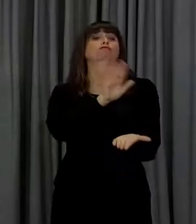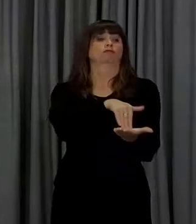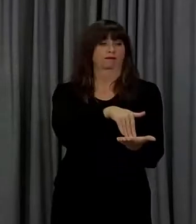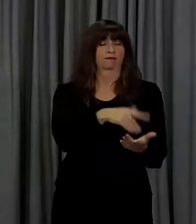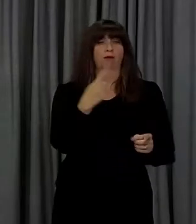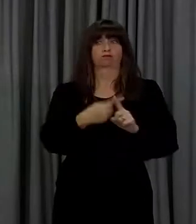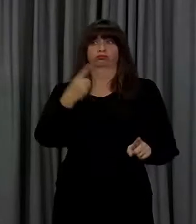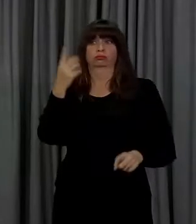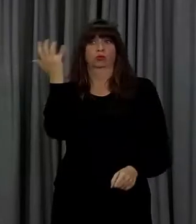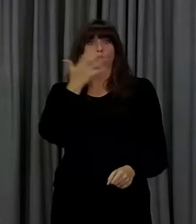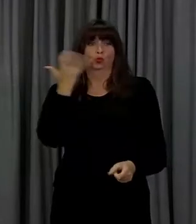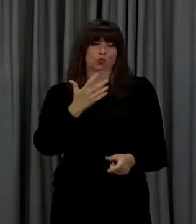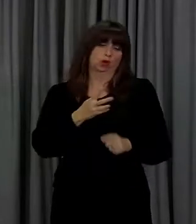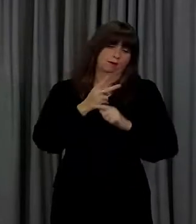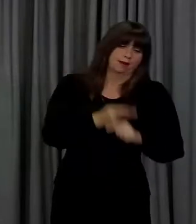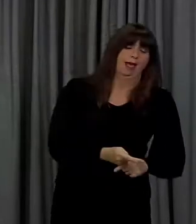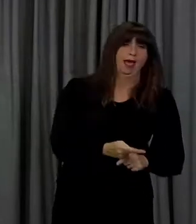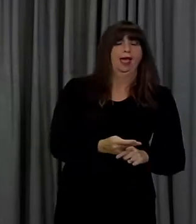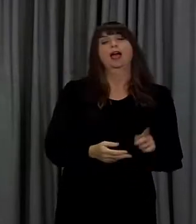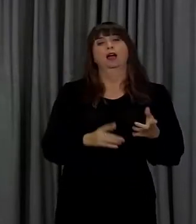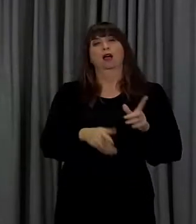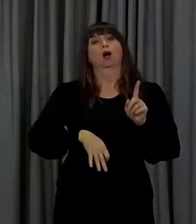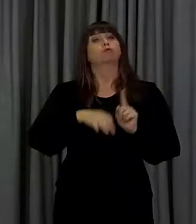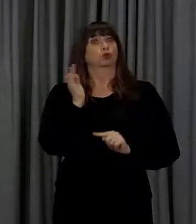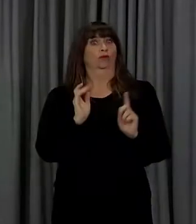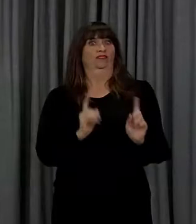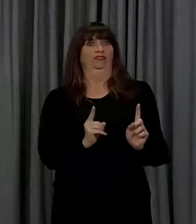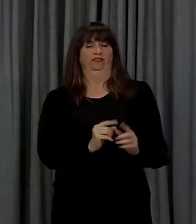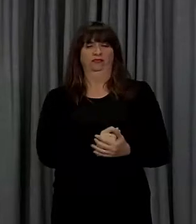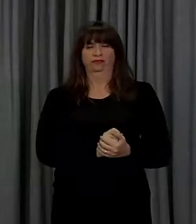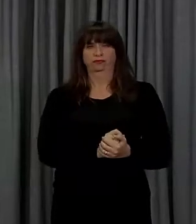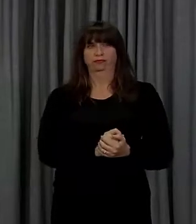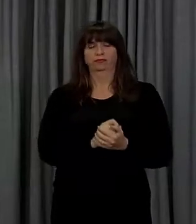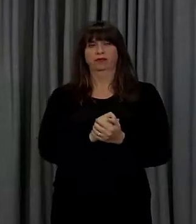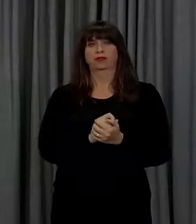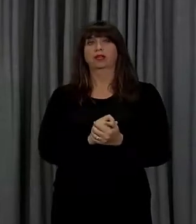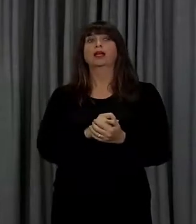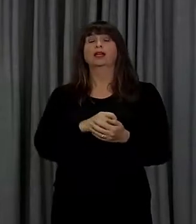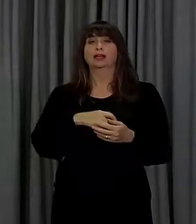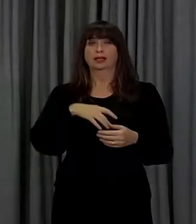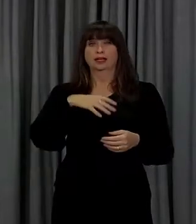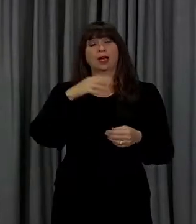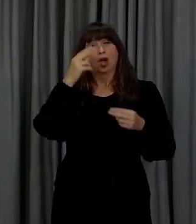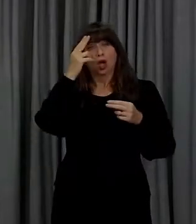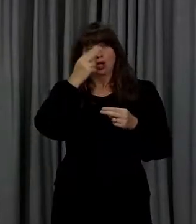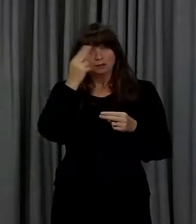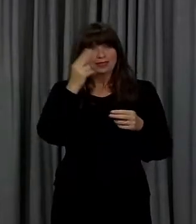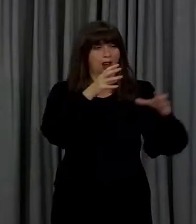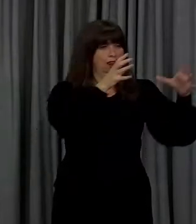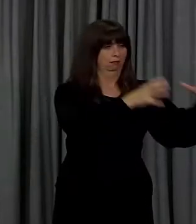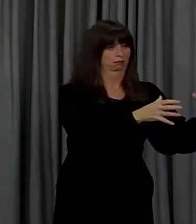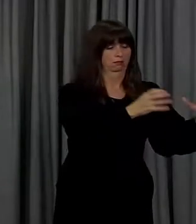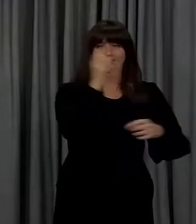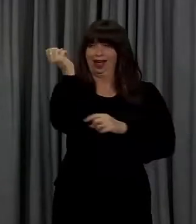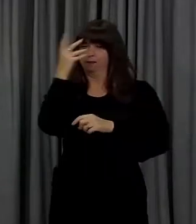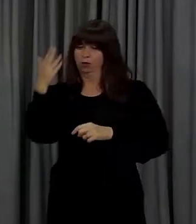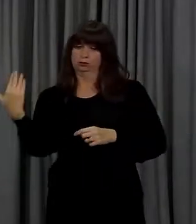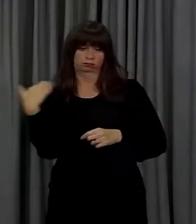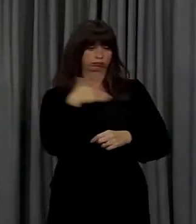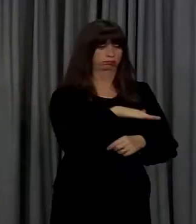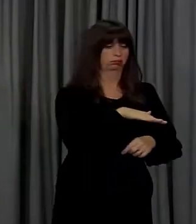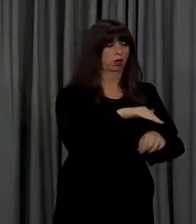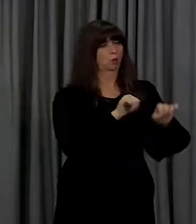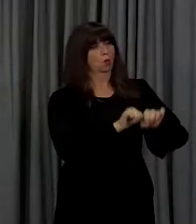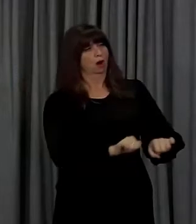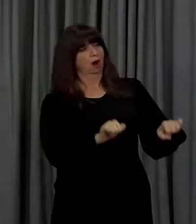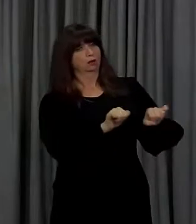in an emergency. We're working hard to reduce ambulance patient handover times at hospitals as well. The Welsh